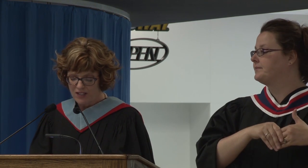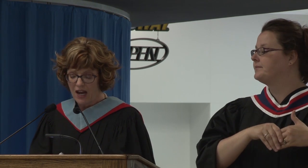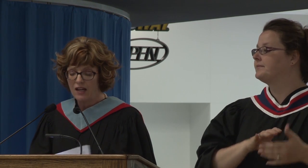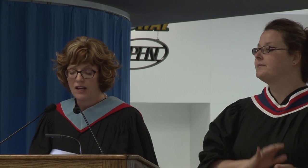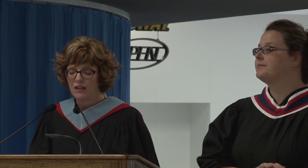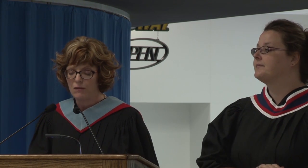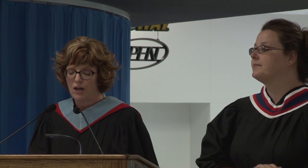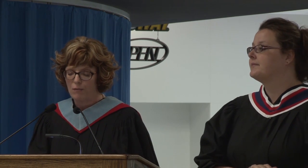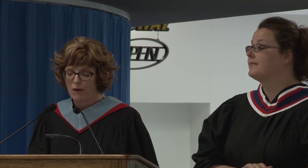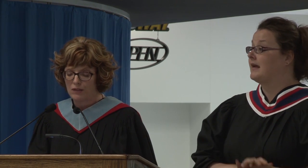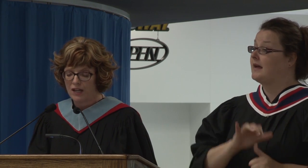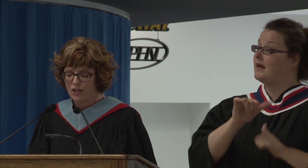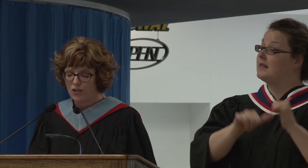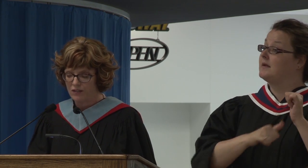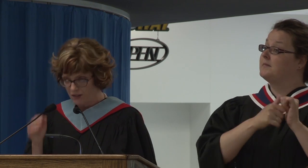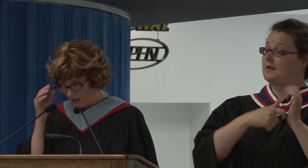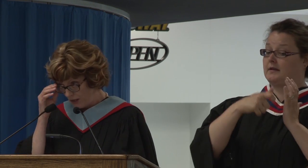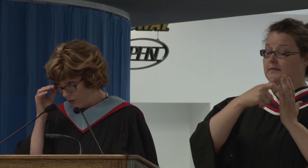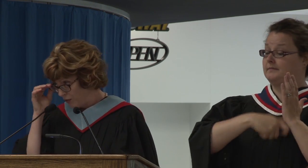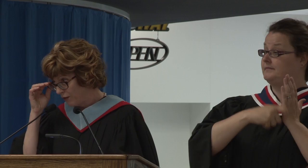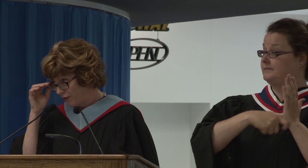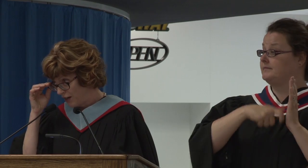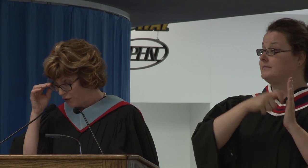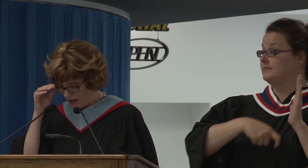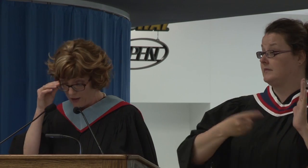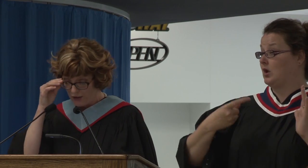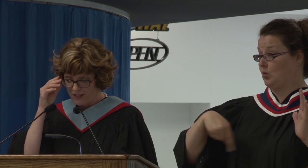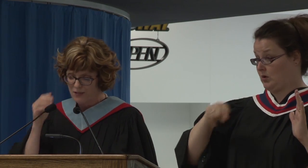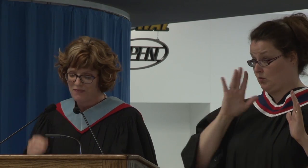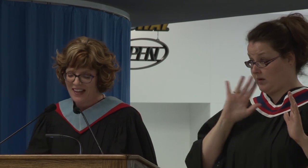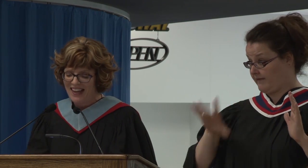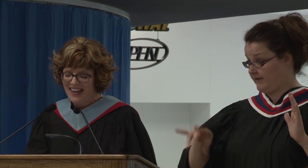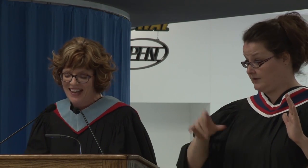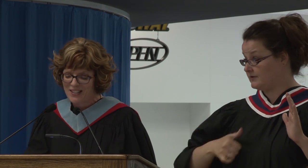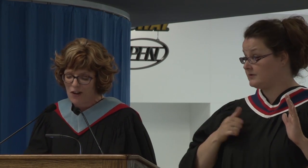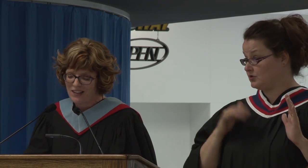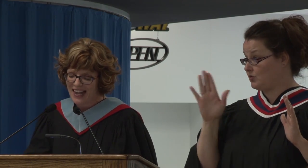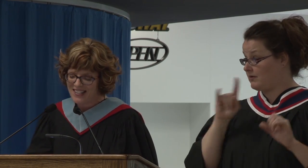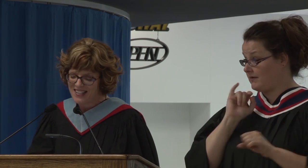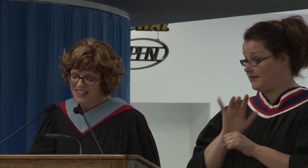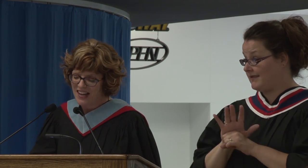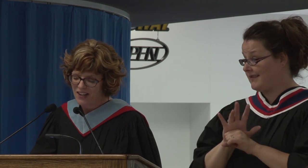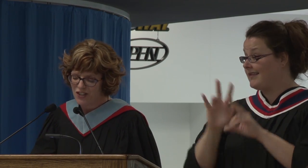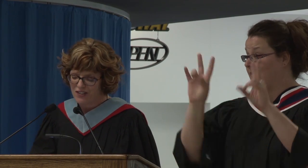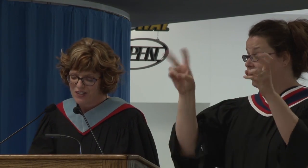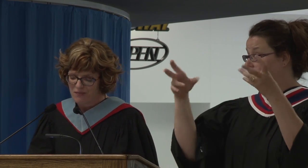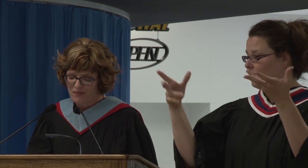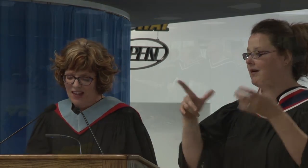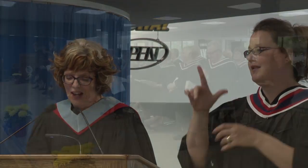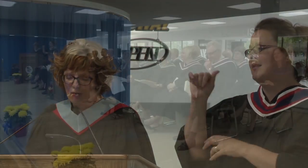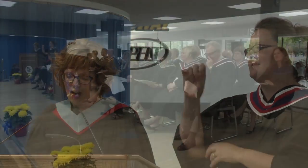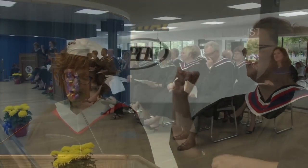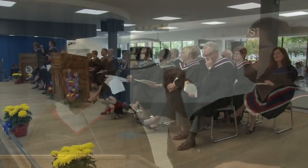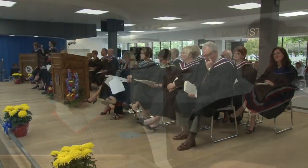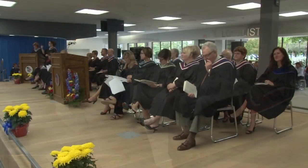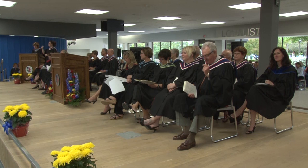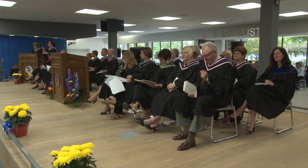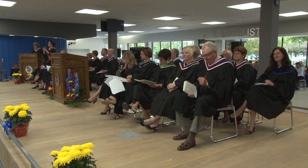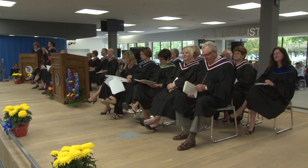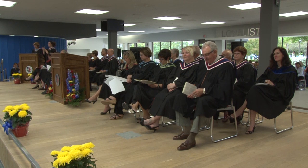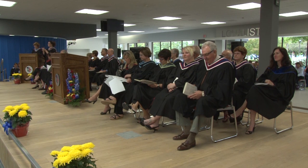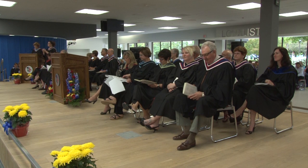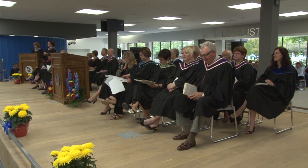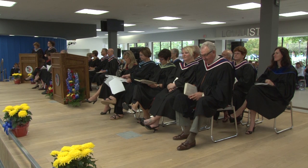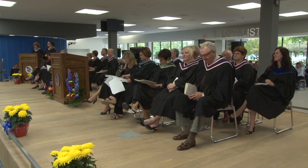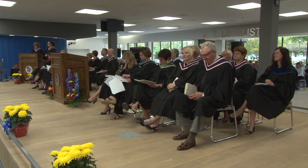Our outstanding alumni publication, and we will find your address, is called Lasting Connections. I'm confident that you